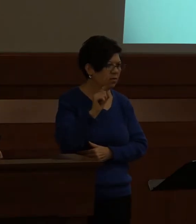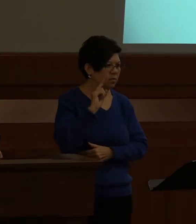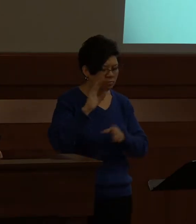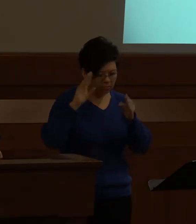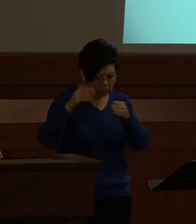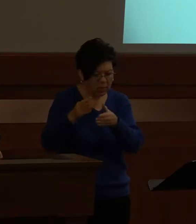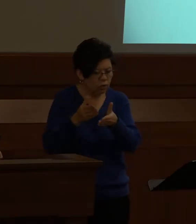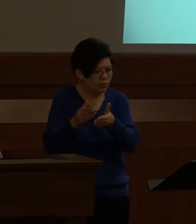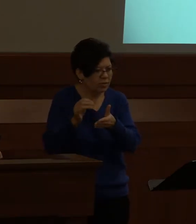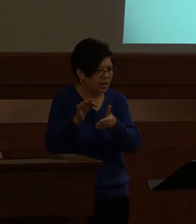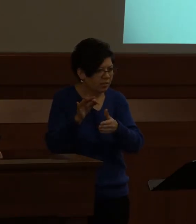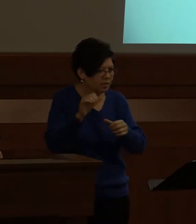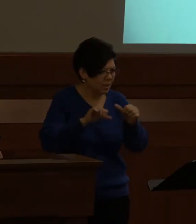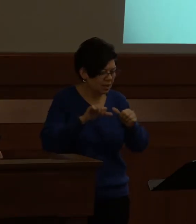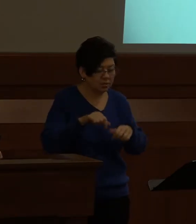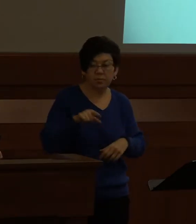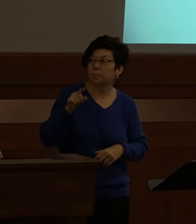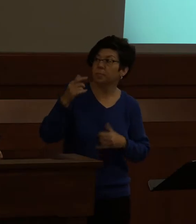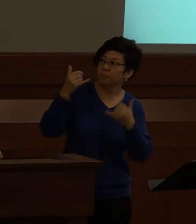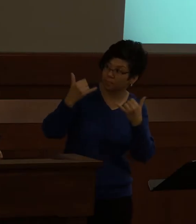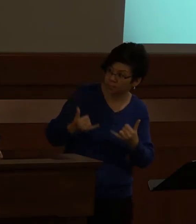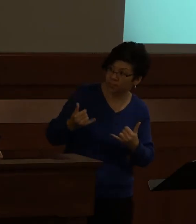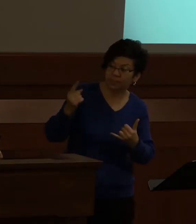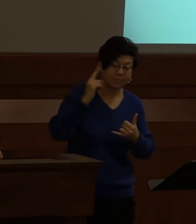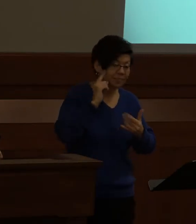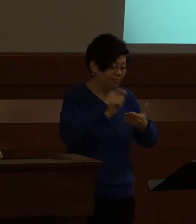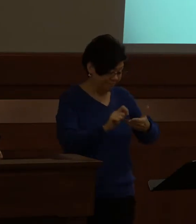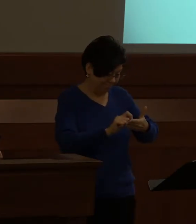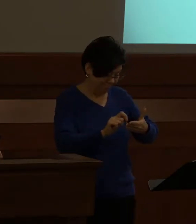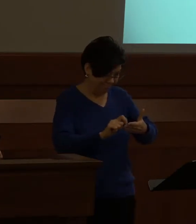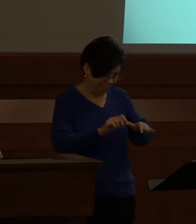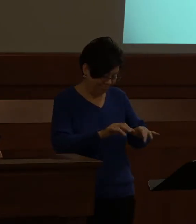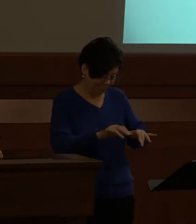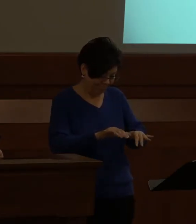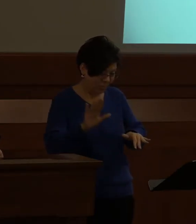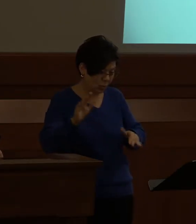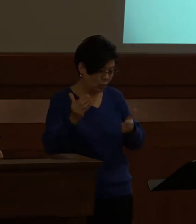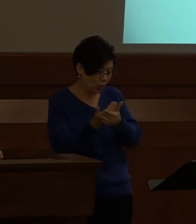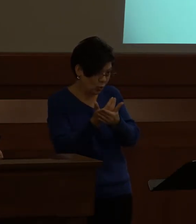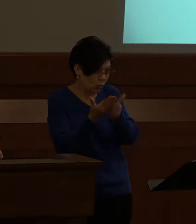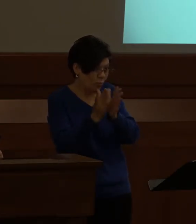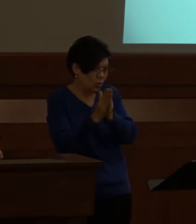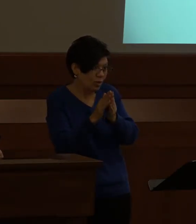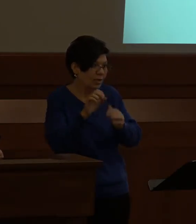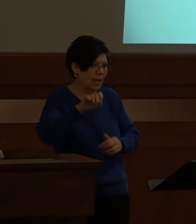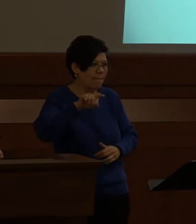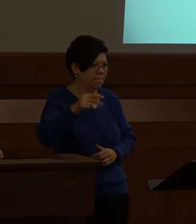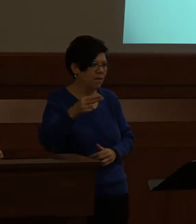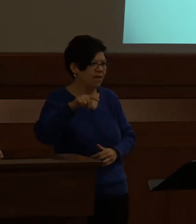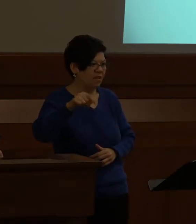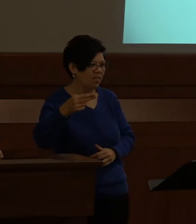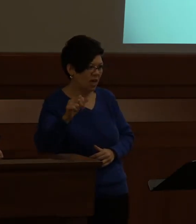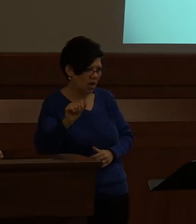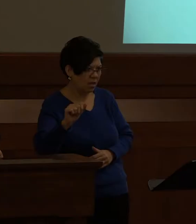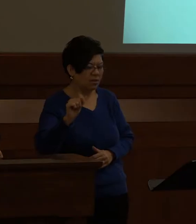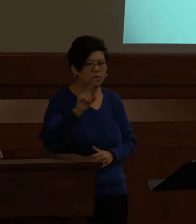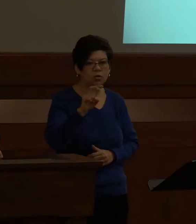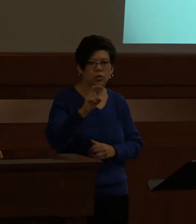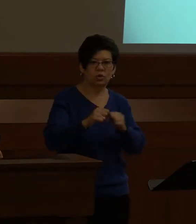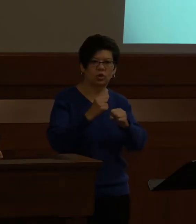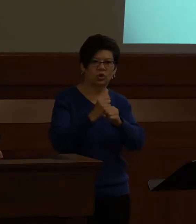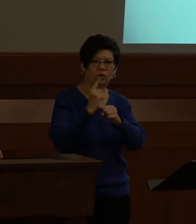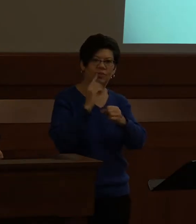Science. She is currently completing the manuscript of her new book, Ephphatha, 200 years of